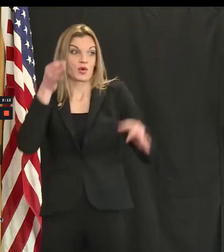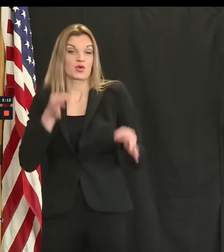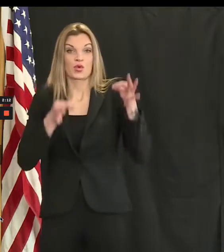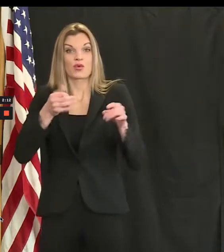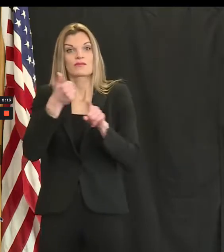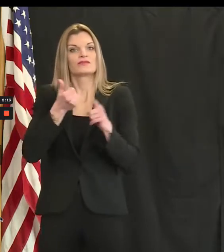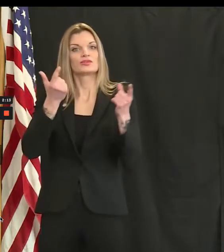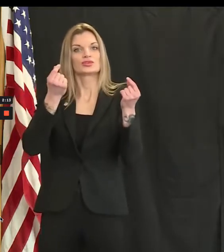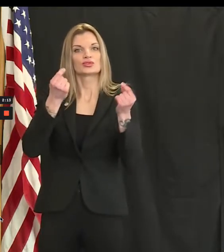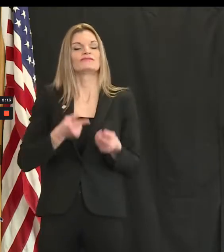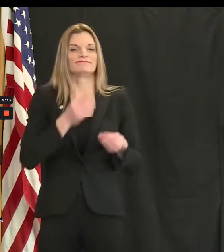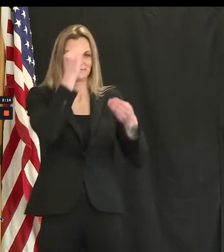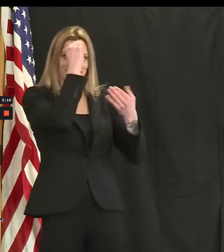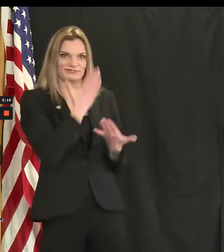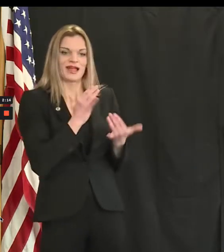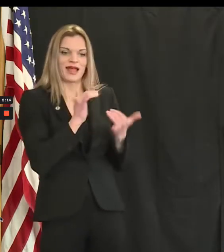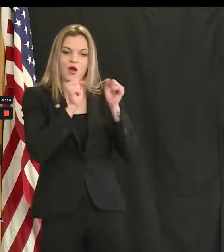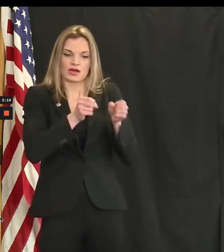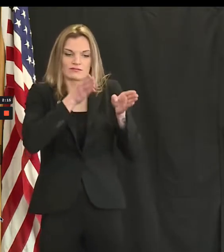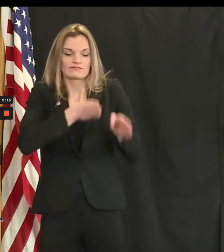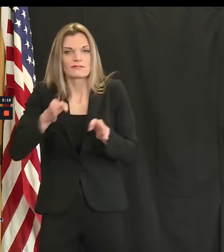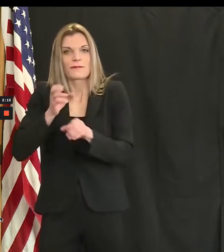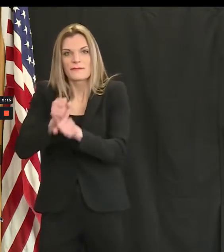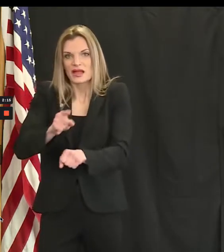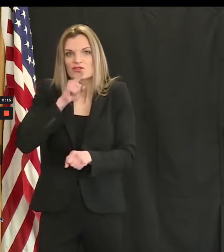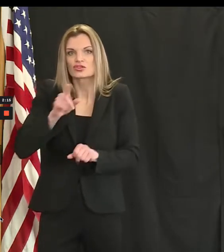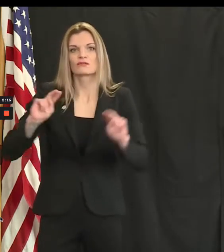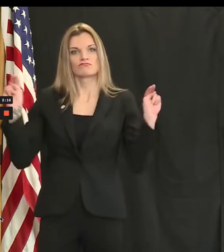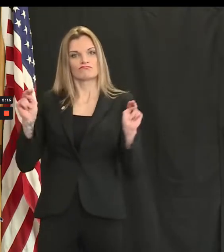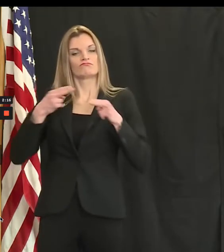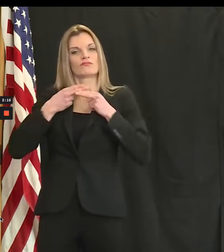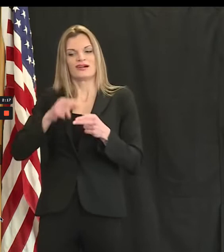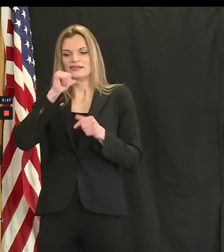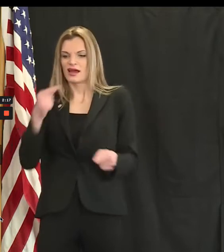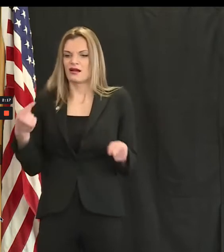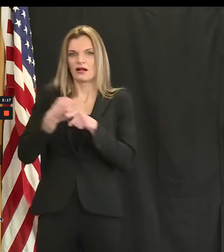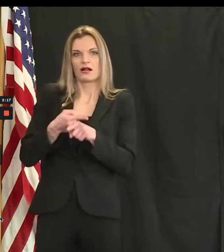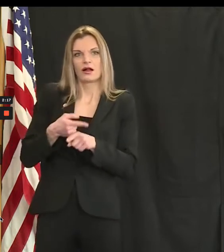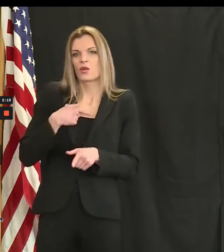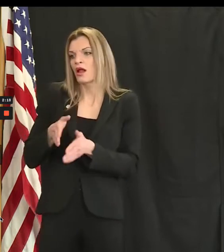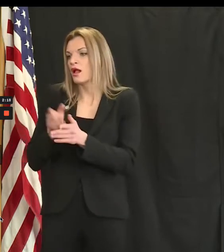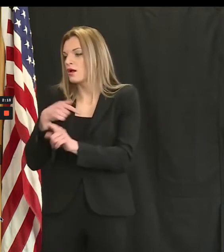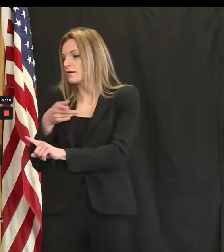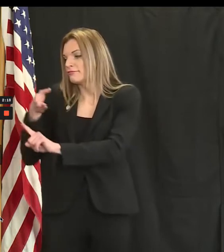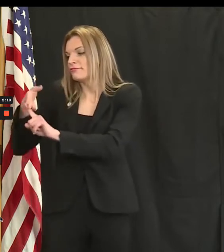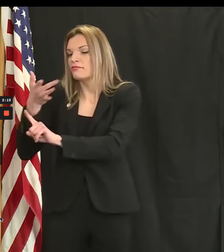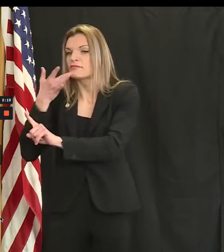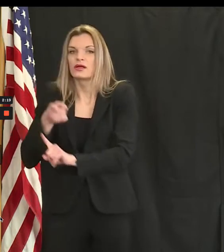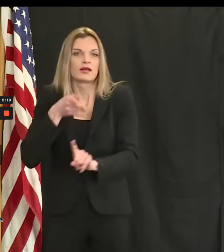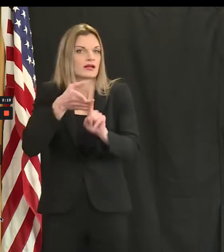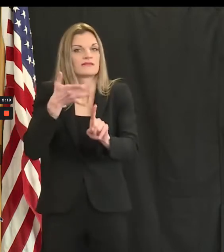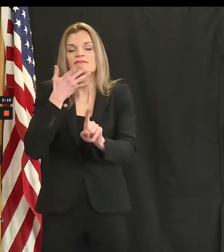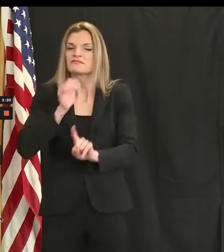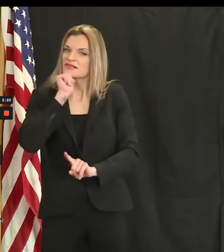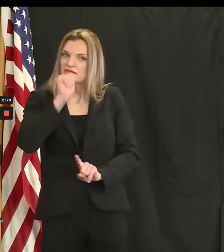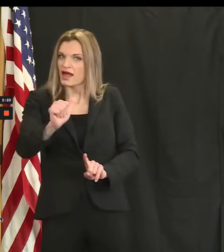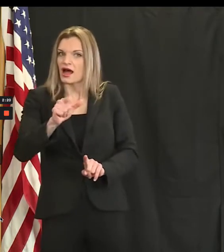office to continue to perform its legal duties even when faced with a perceived or actual conflict of